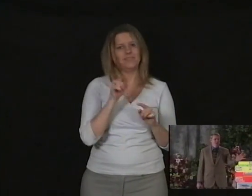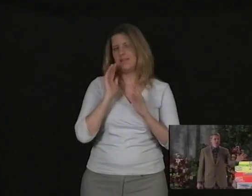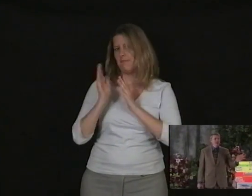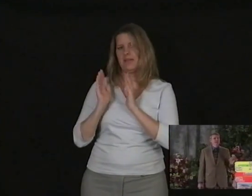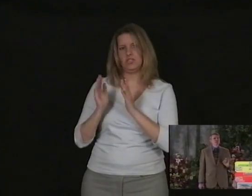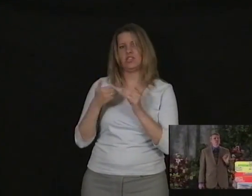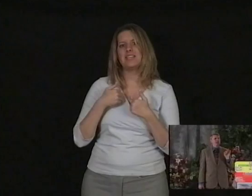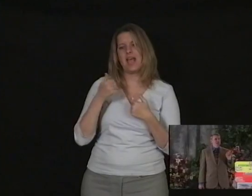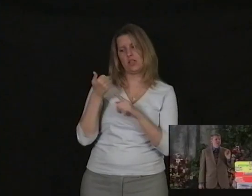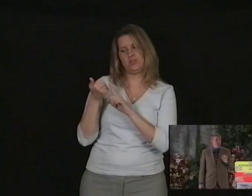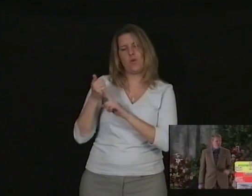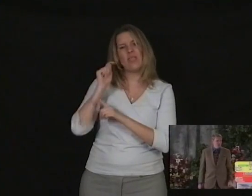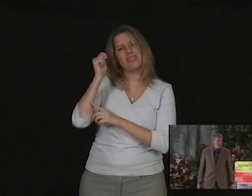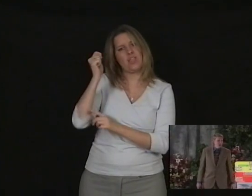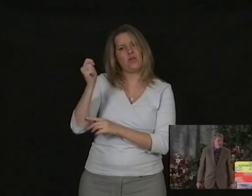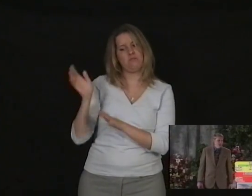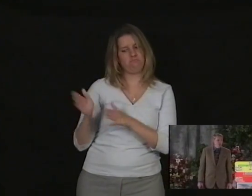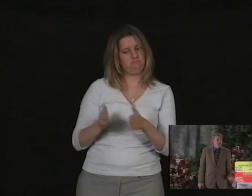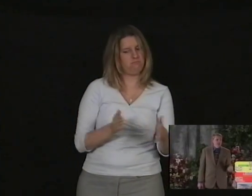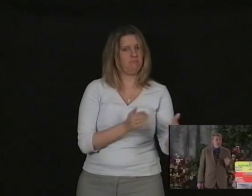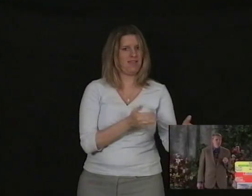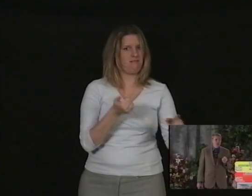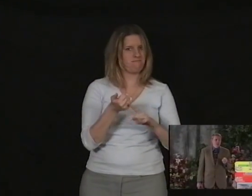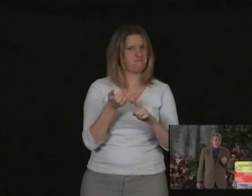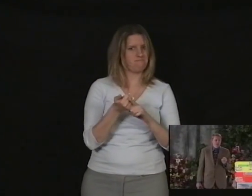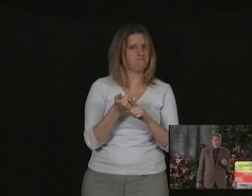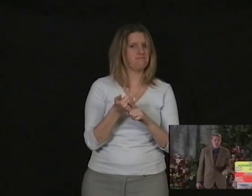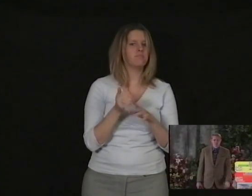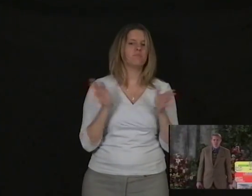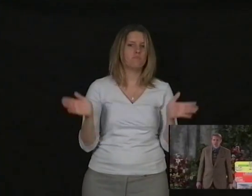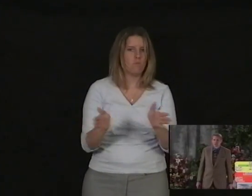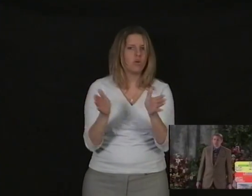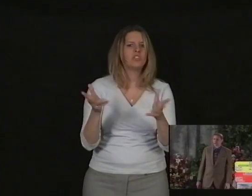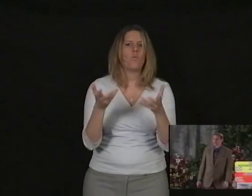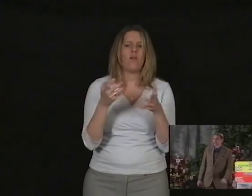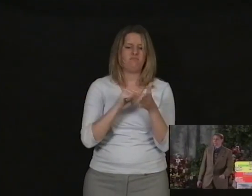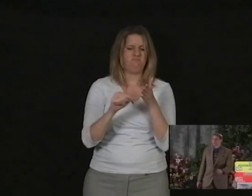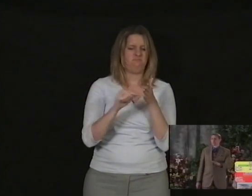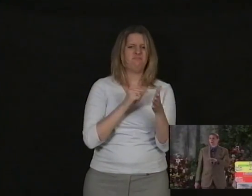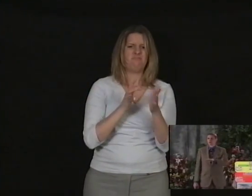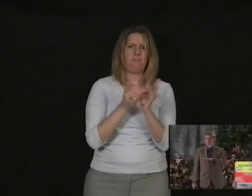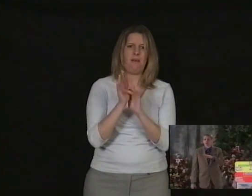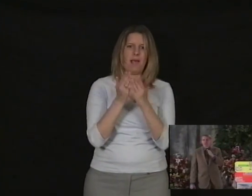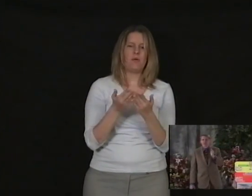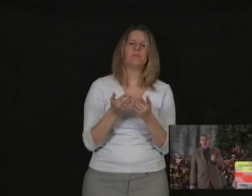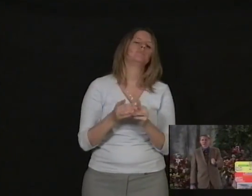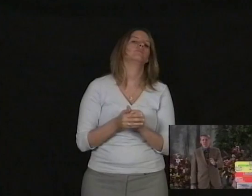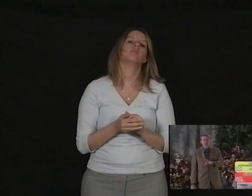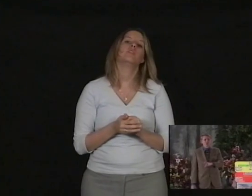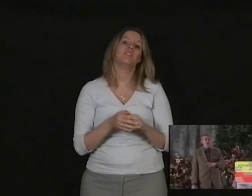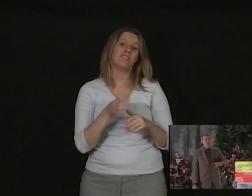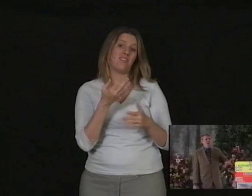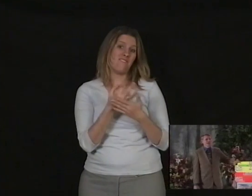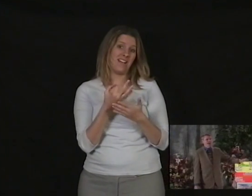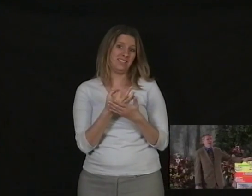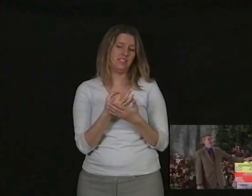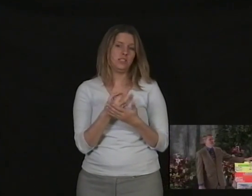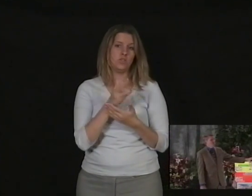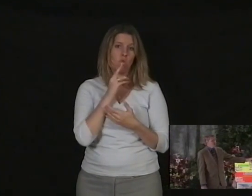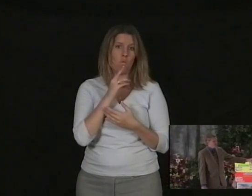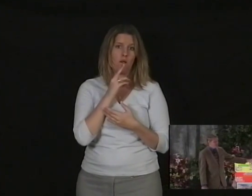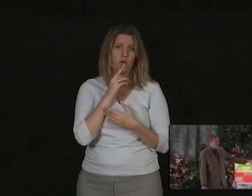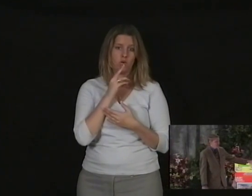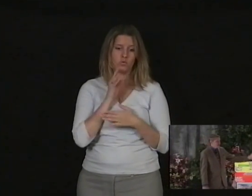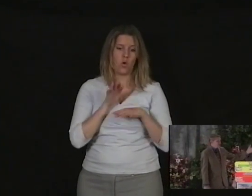He had his theory. He had his agenda to push, okay? He wanted to discredit the scriptures. Now, the fact is, the water goes over the falls into a gorge called the